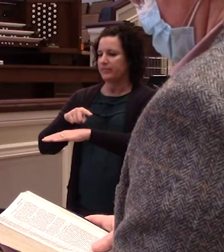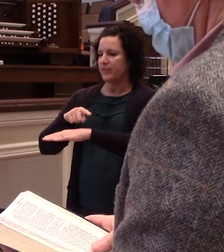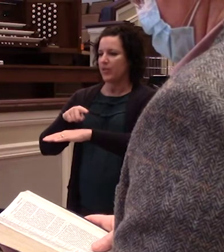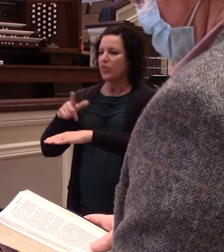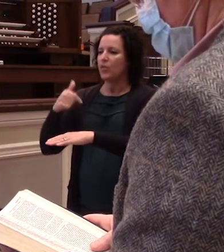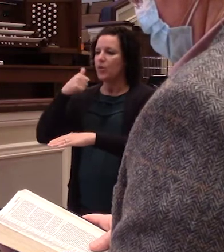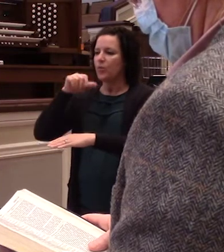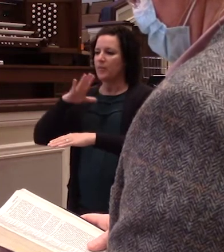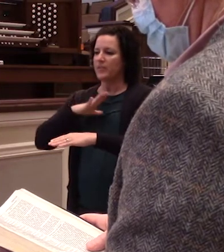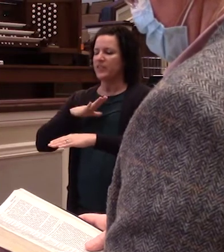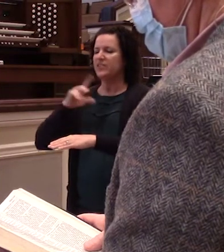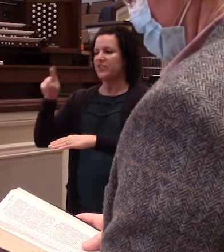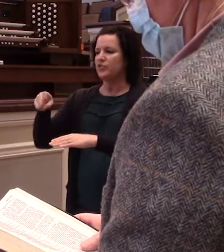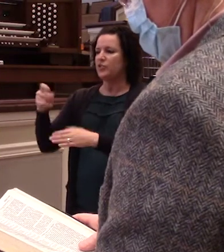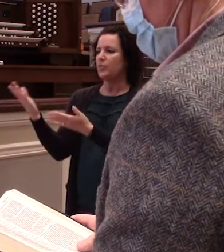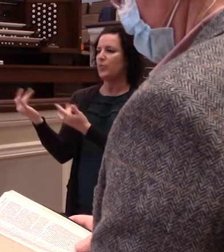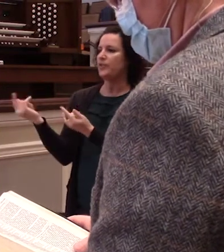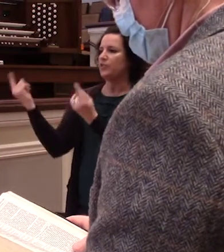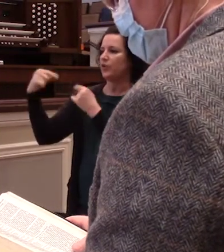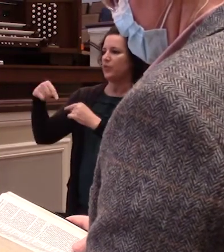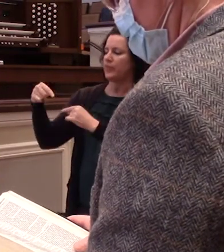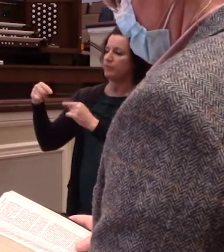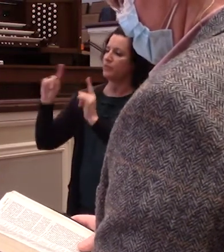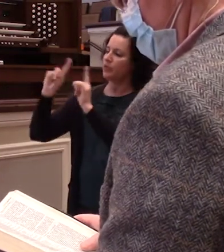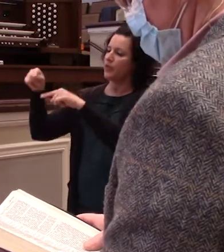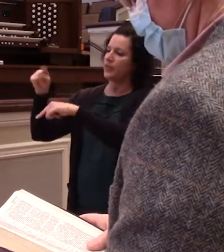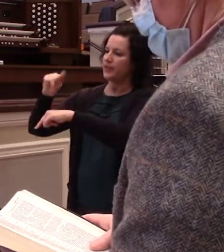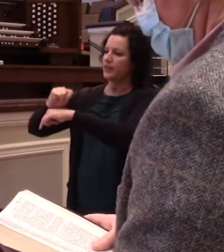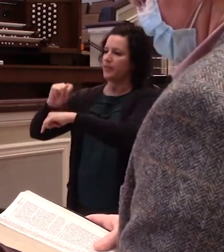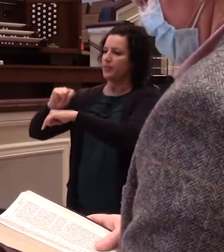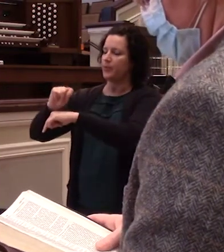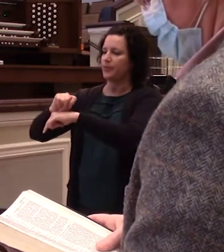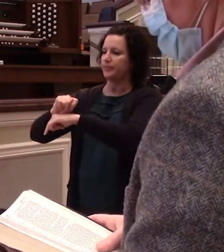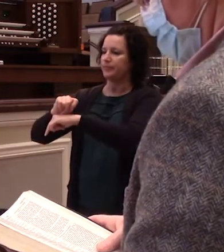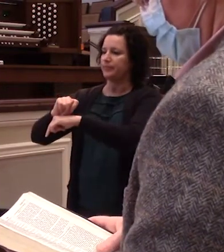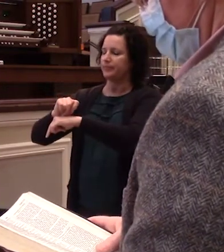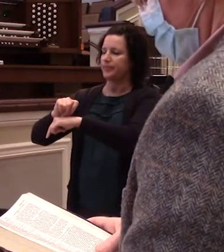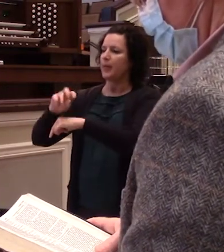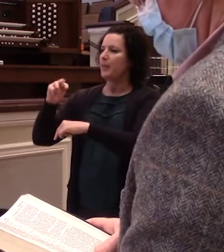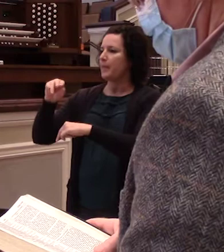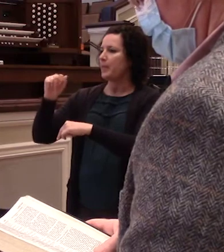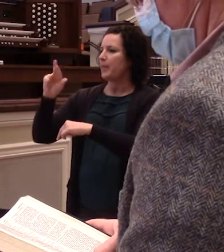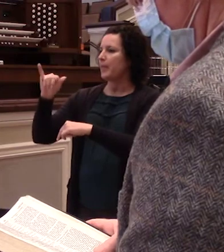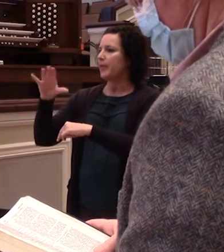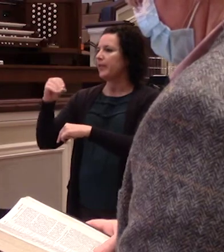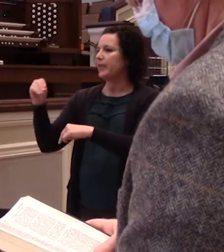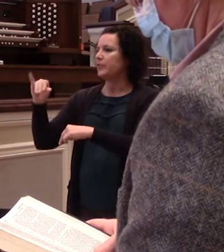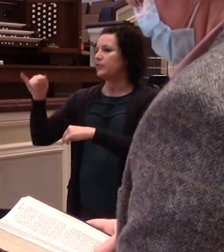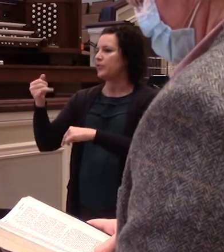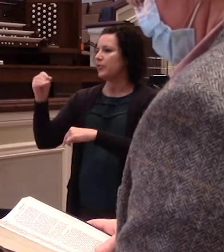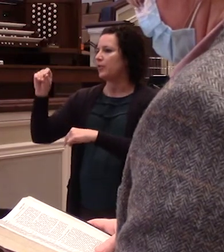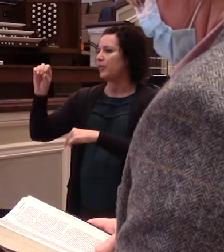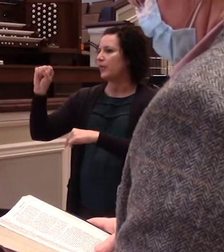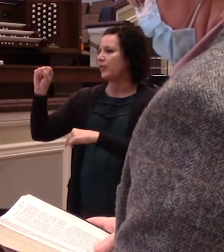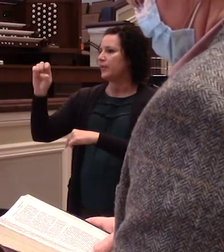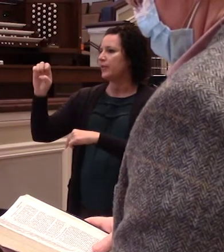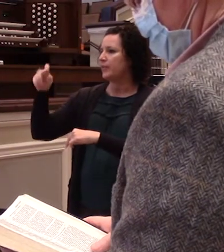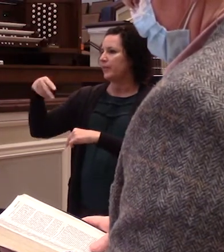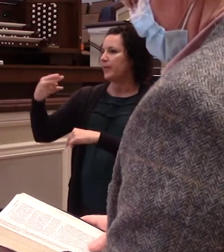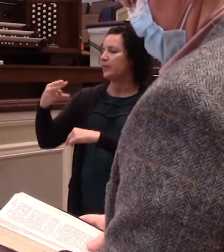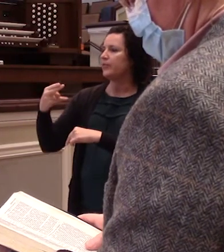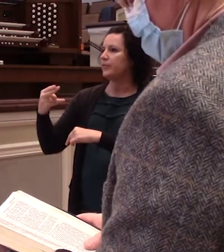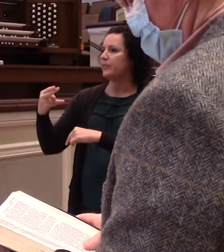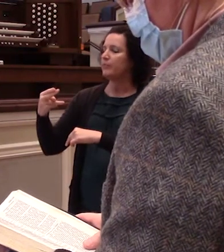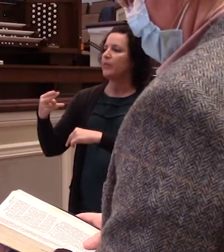to wait to go to the temple, and that's been completed. They, that's Mary and Joseph, they brought Jesus up to Jerusalem to present him